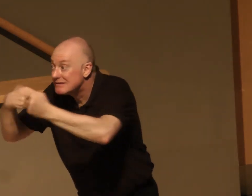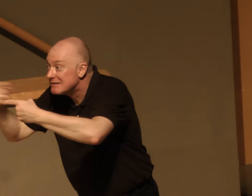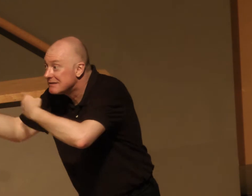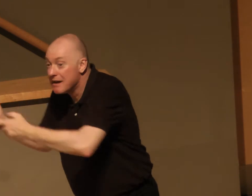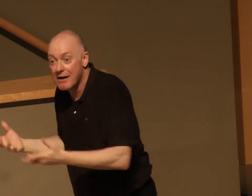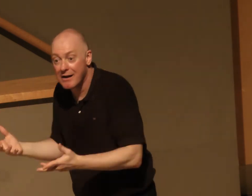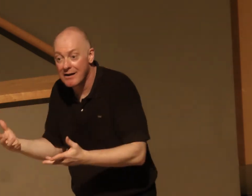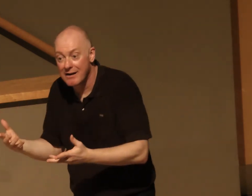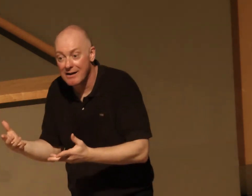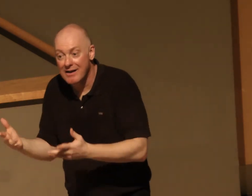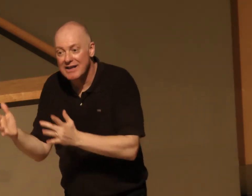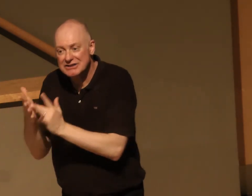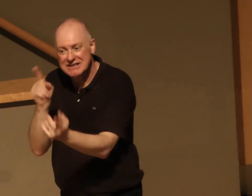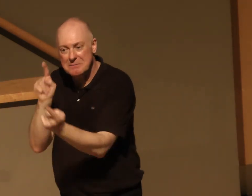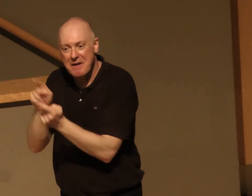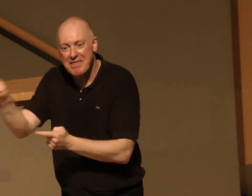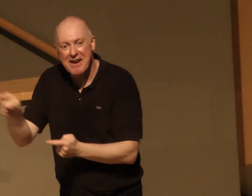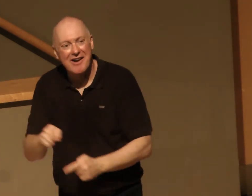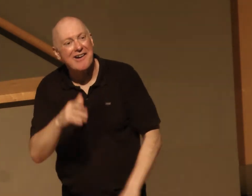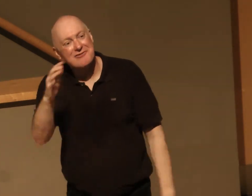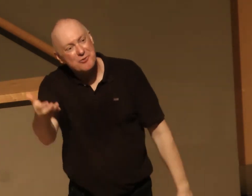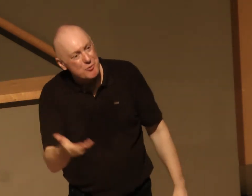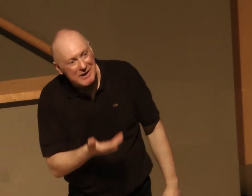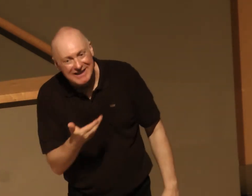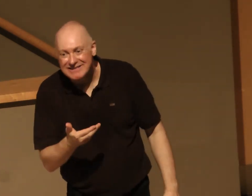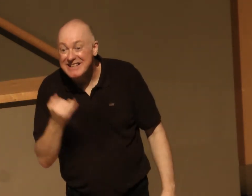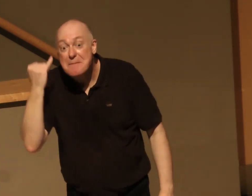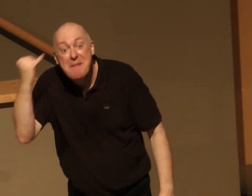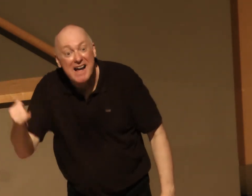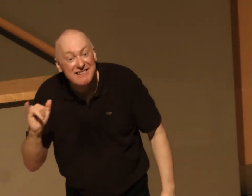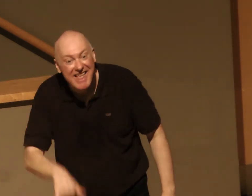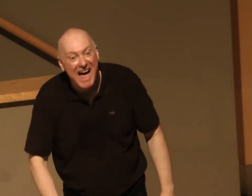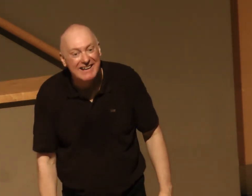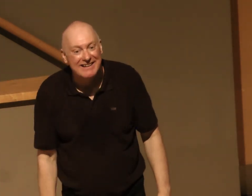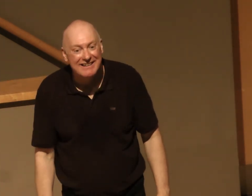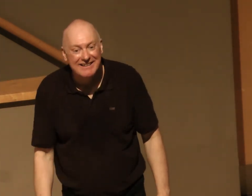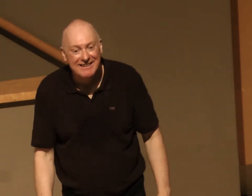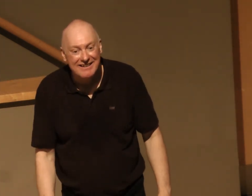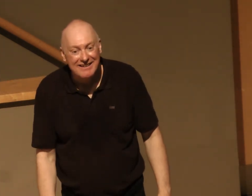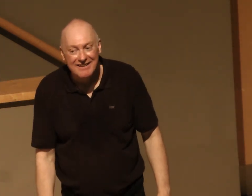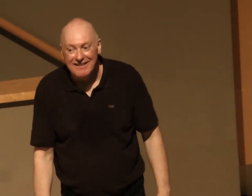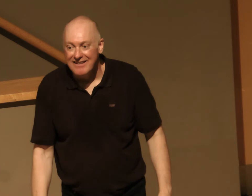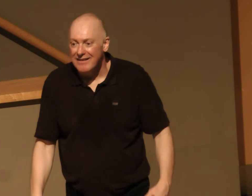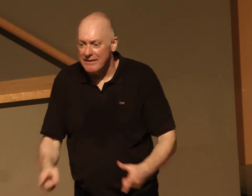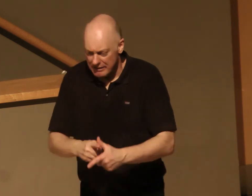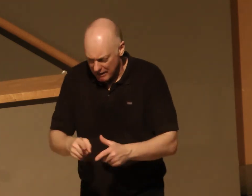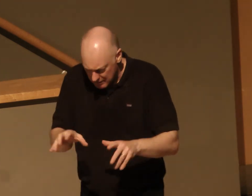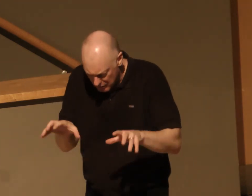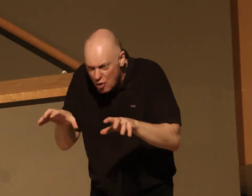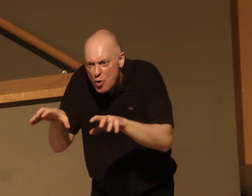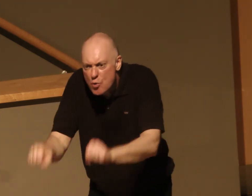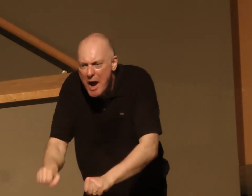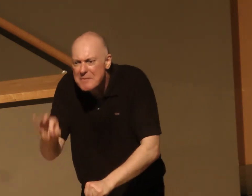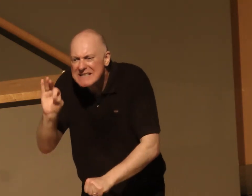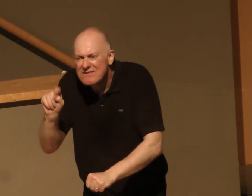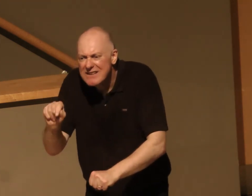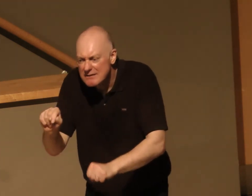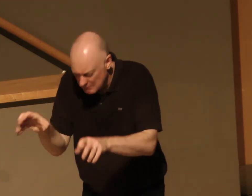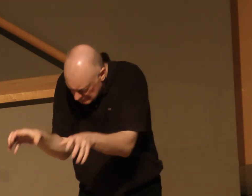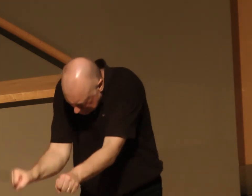and behold Jesus met them and said greetings imagine that moment and they came up and took hold of his feet and worshipped him and